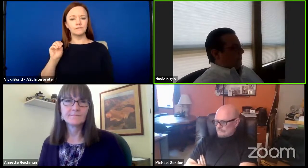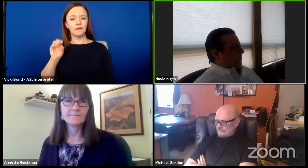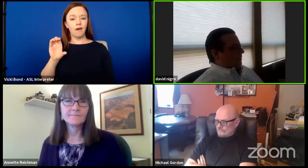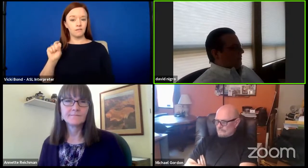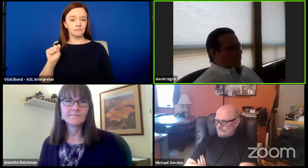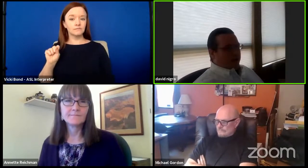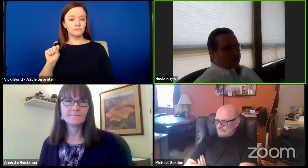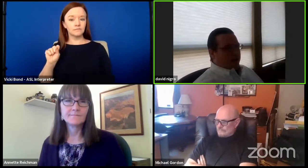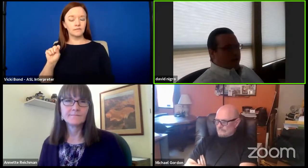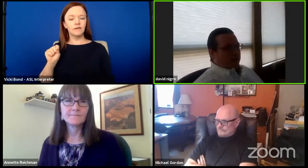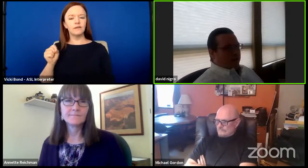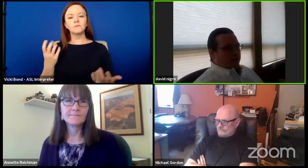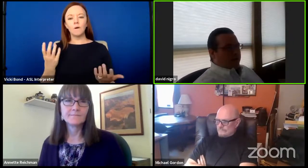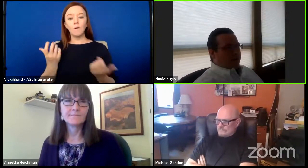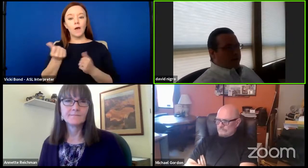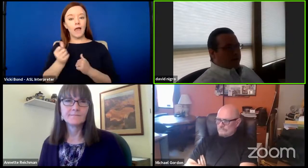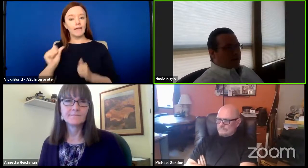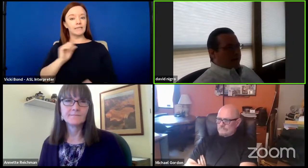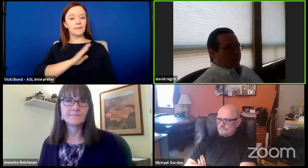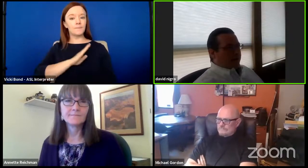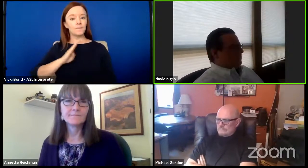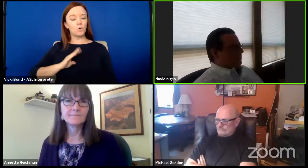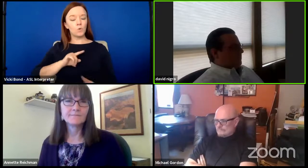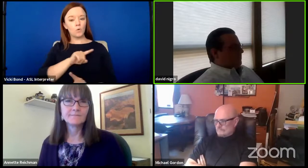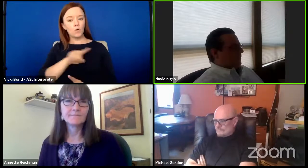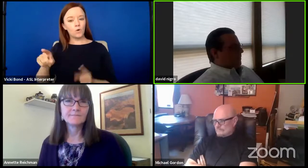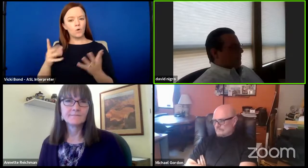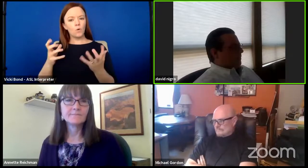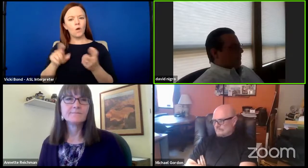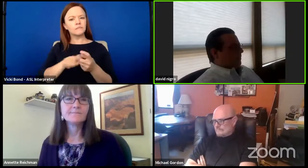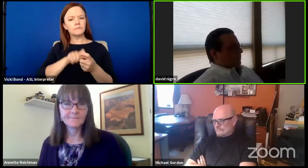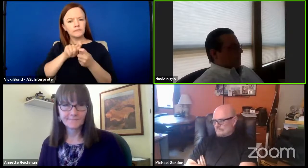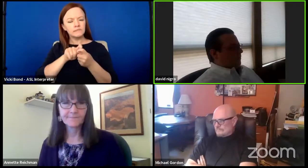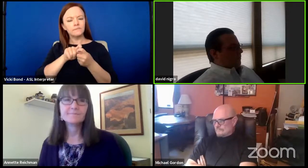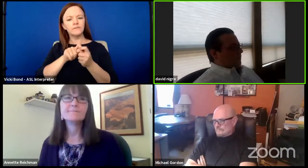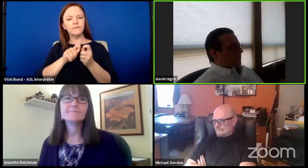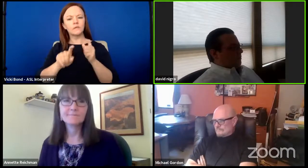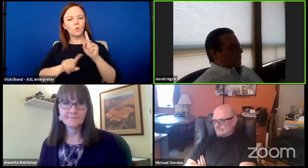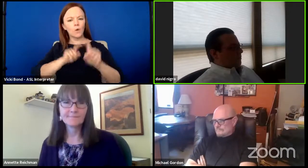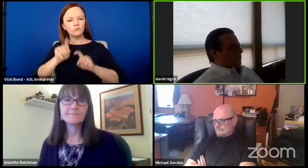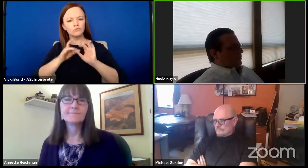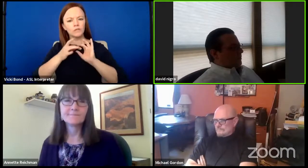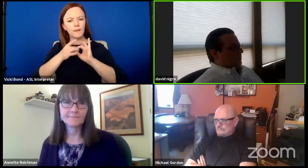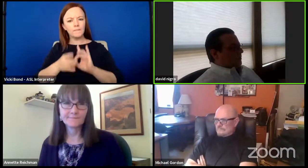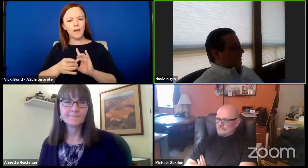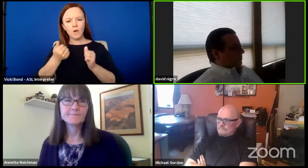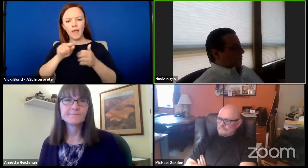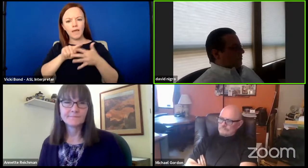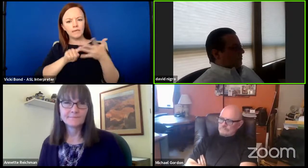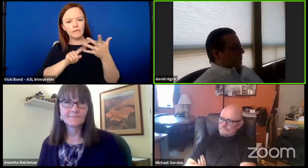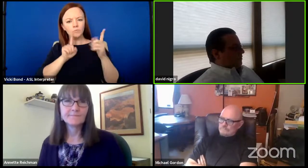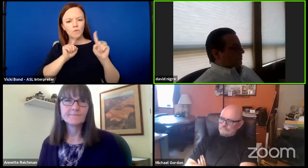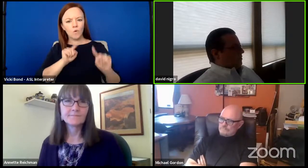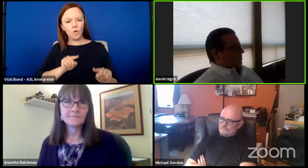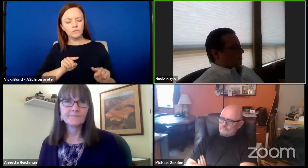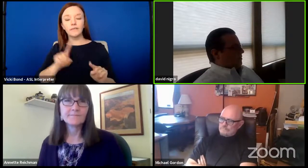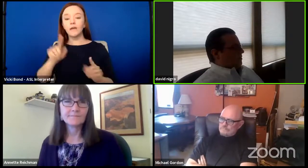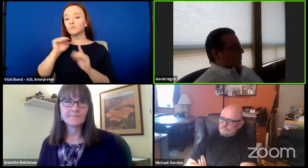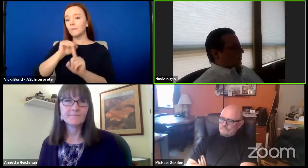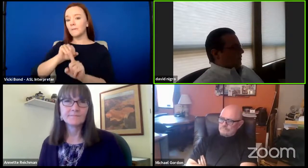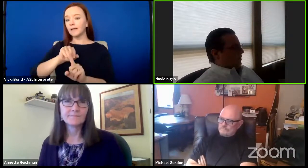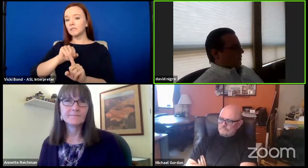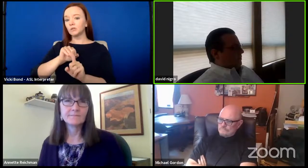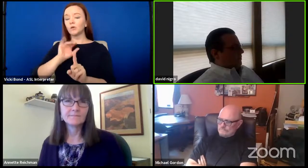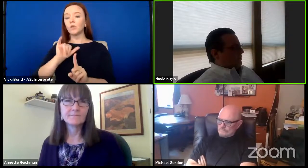time, is there any board member that would like to ask a specific question regarding those reports? And as a reminder, those reports